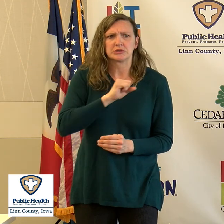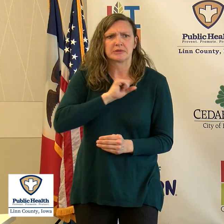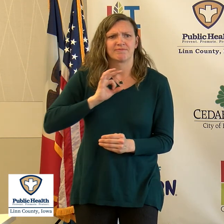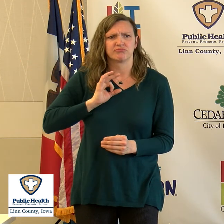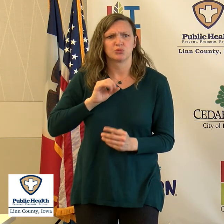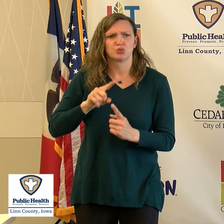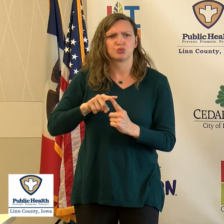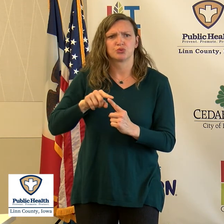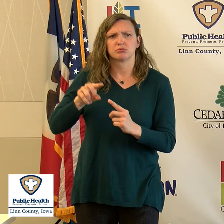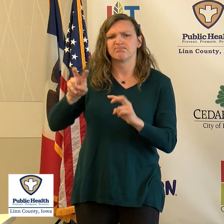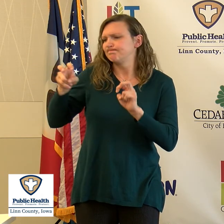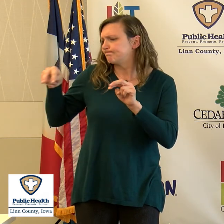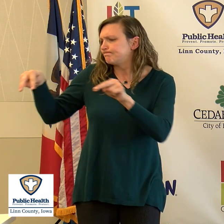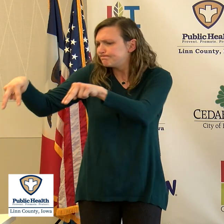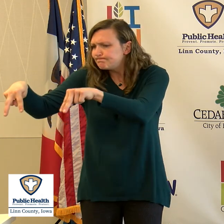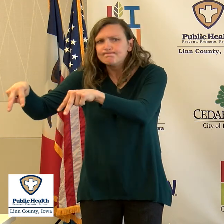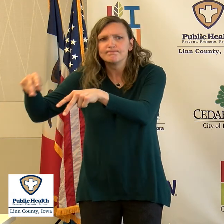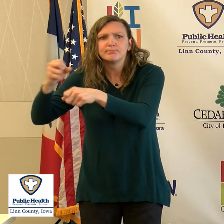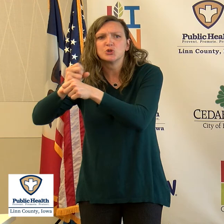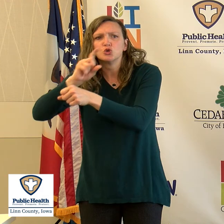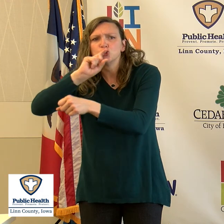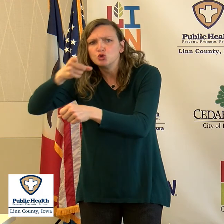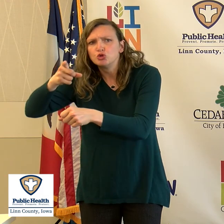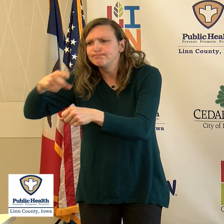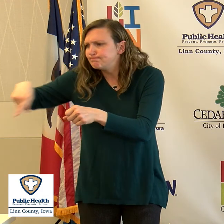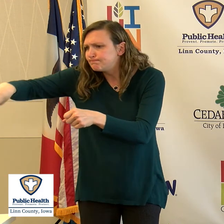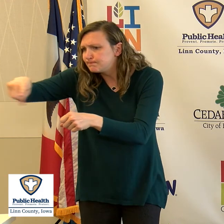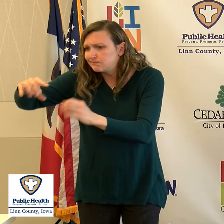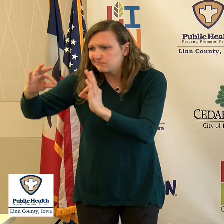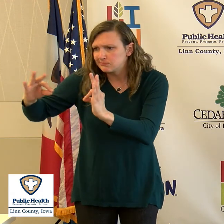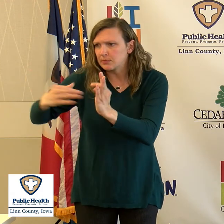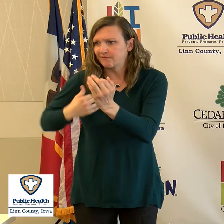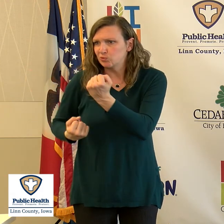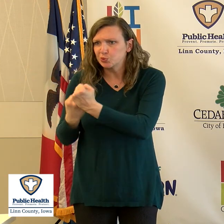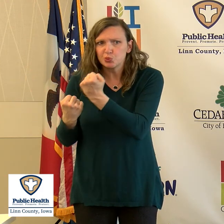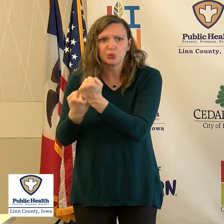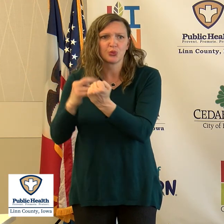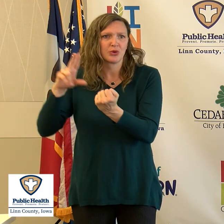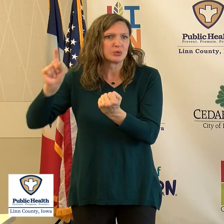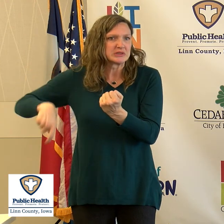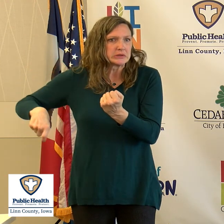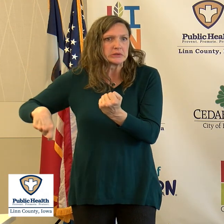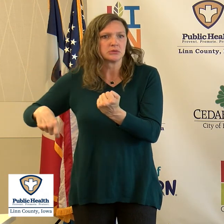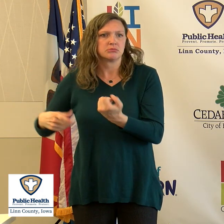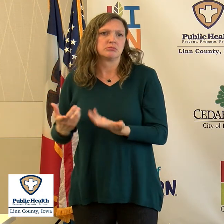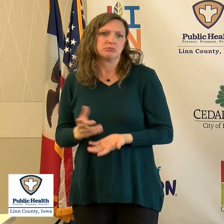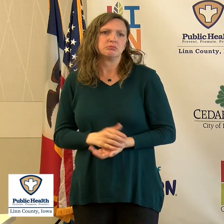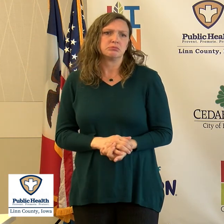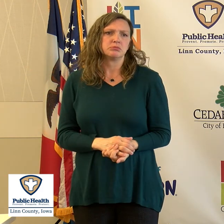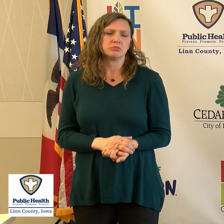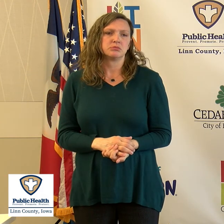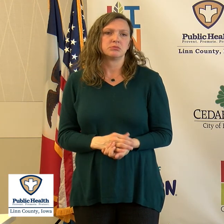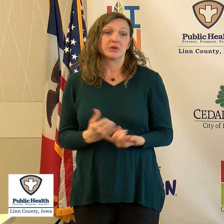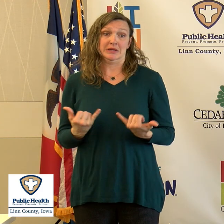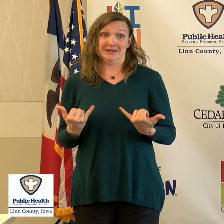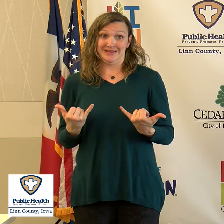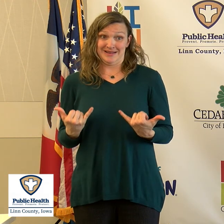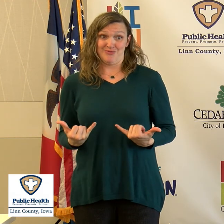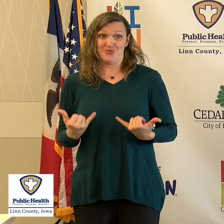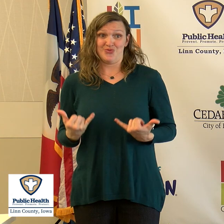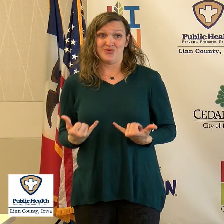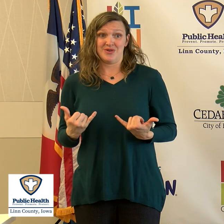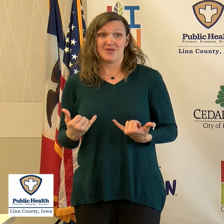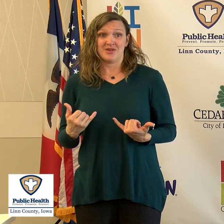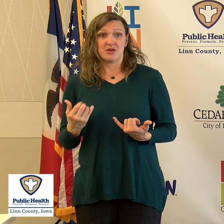entire county, you're going to need some extra help with that. At this point in time, it would be something that we would only ask for if we felt